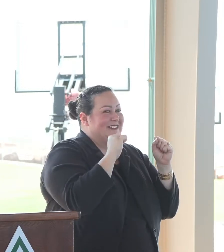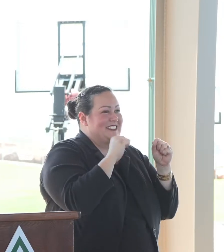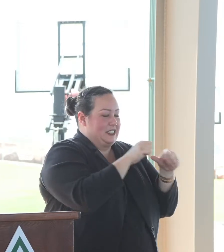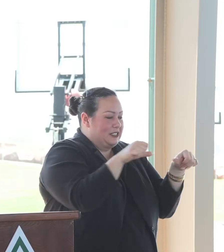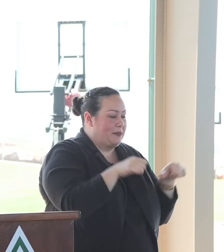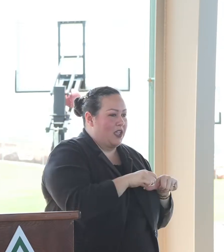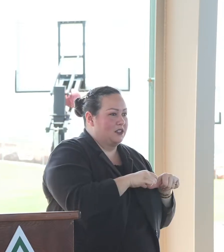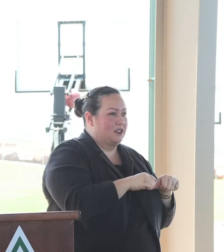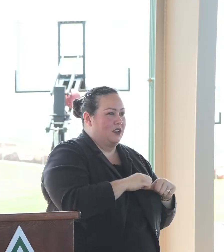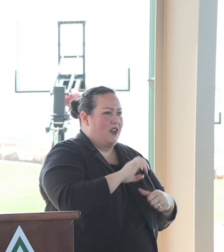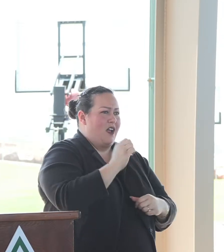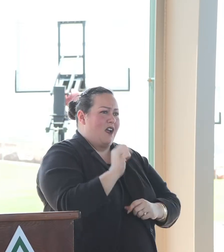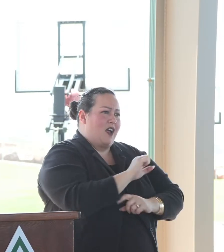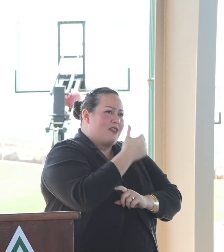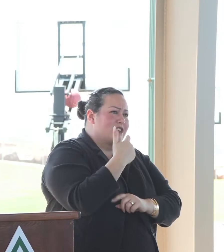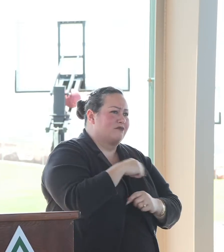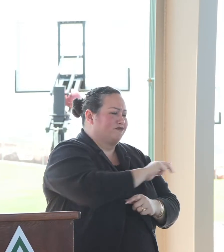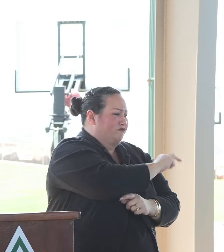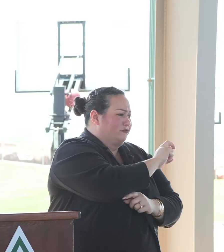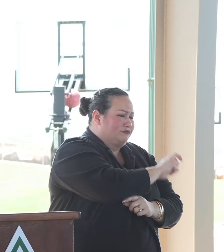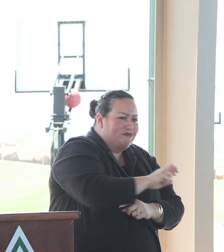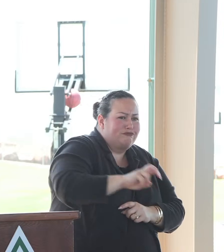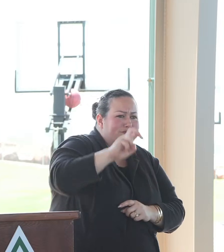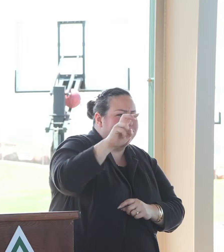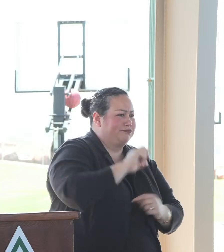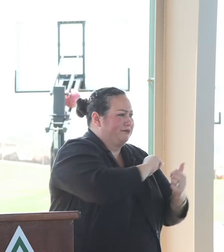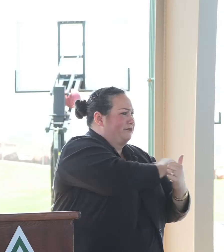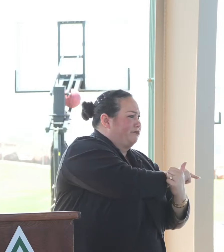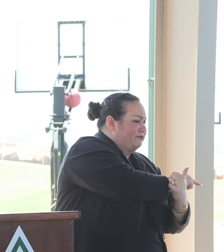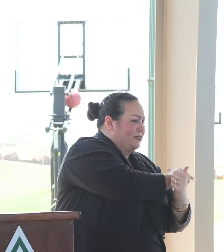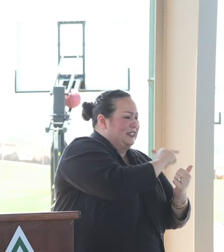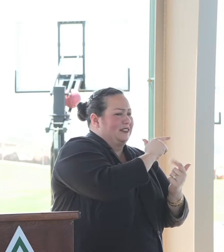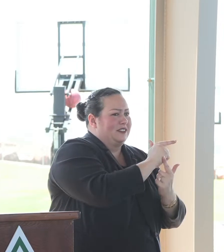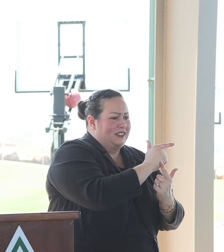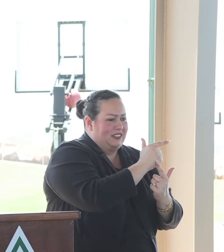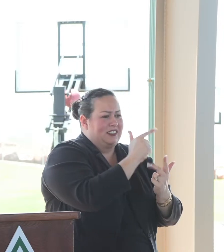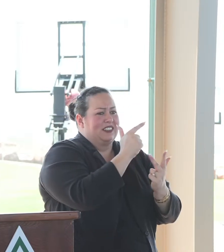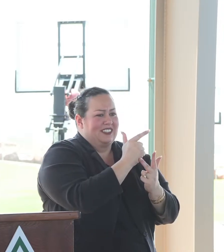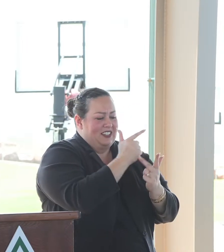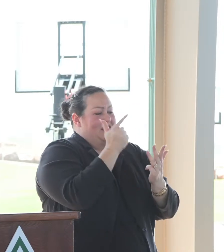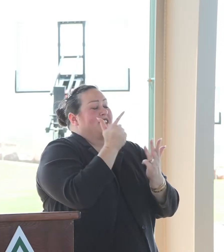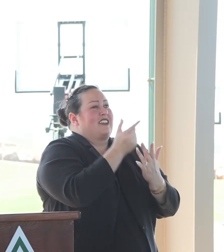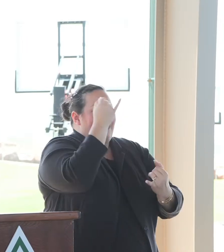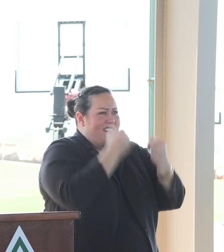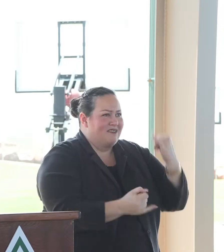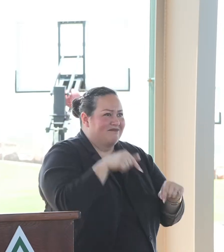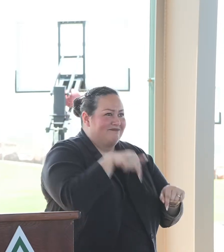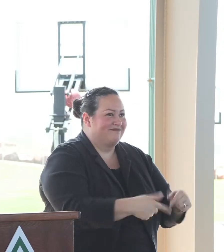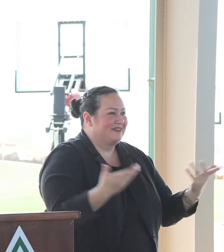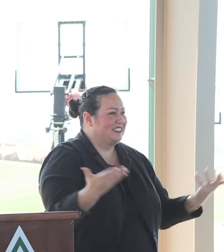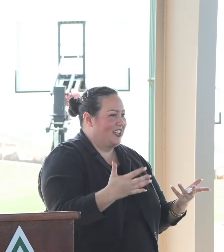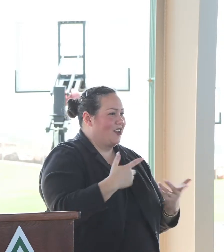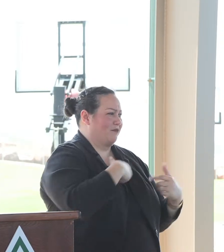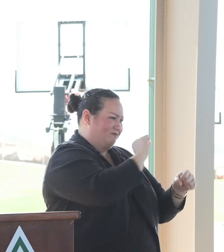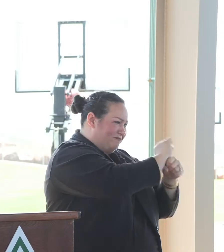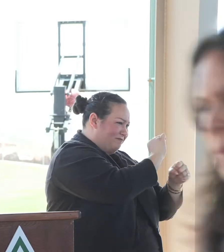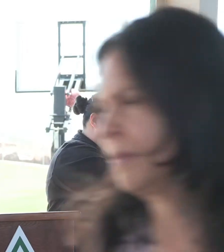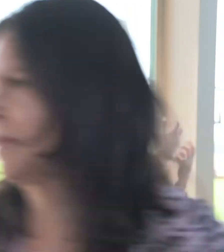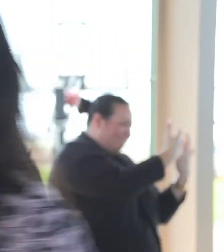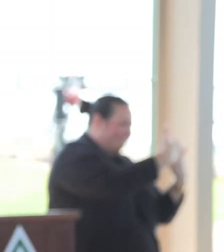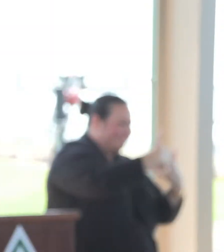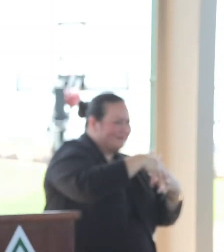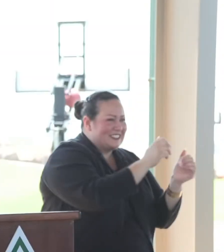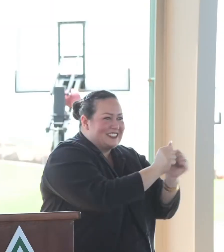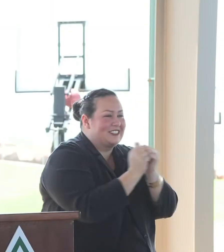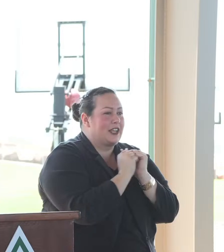transitions, we have persevered by working together. Collectively, we have taught